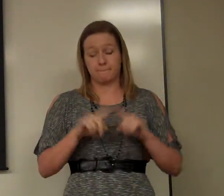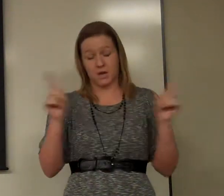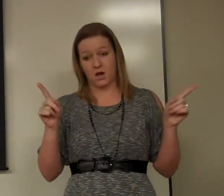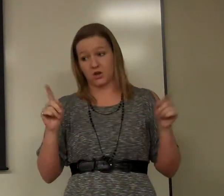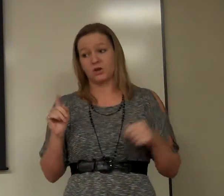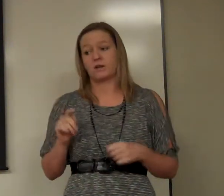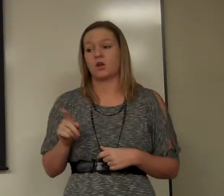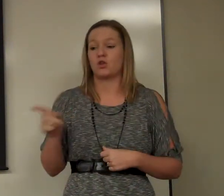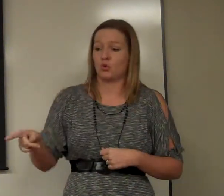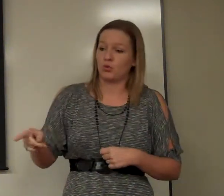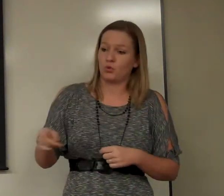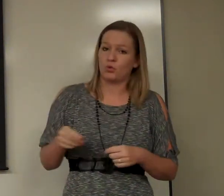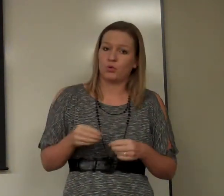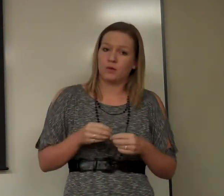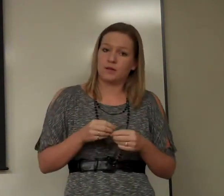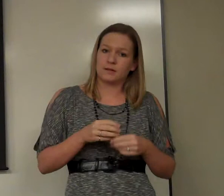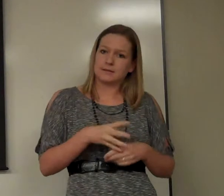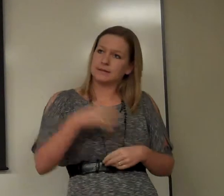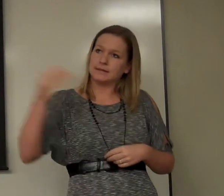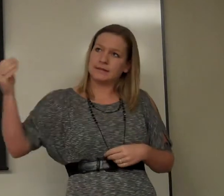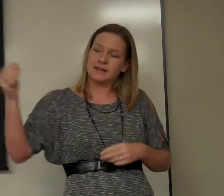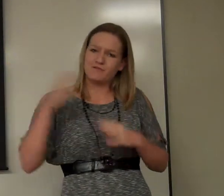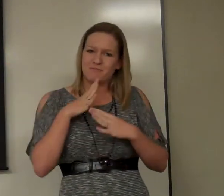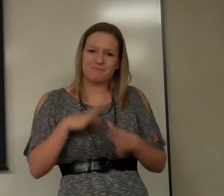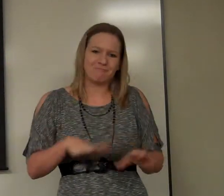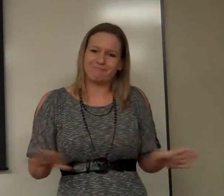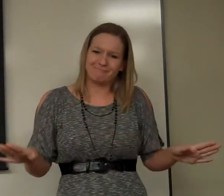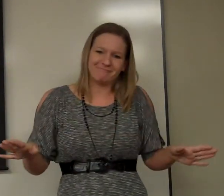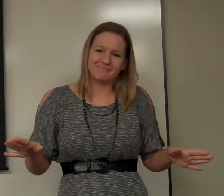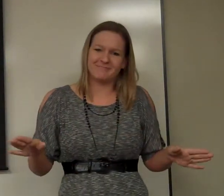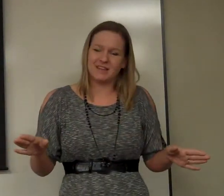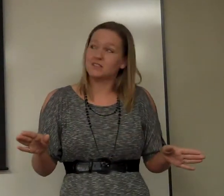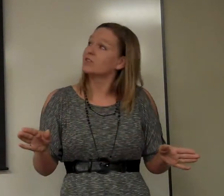leave. So it saved the city of Boston.